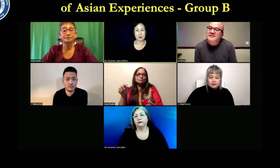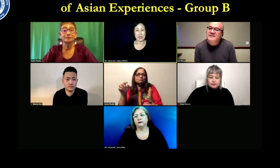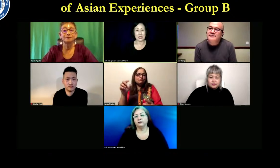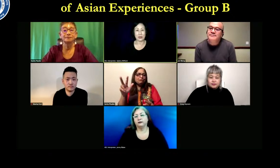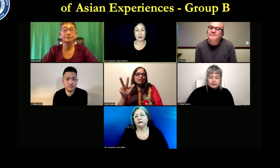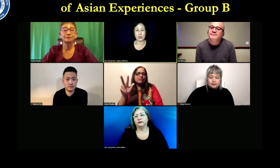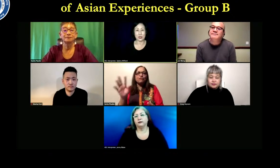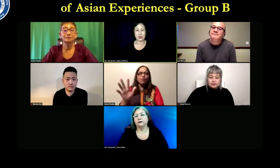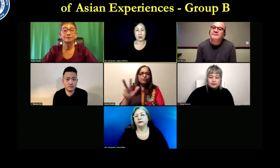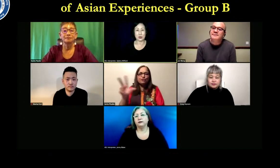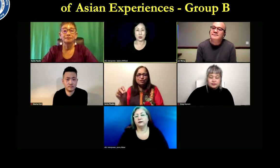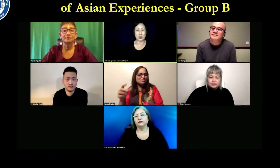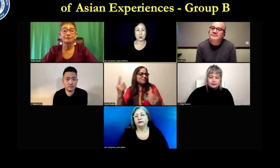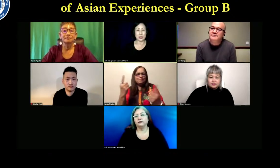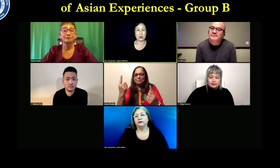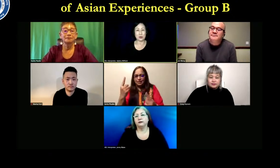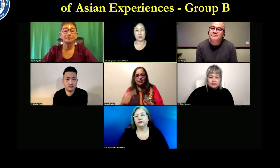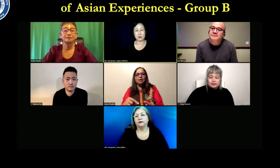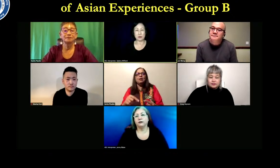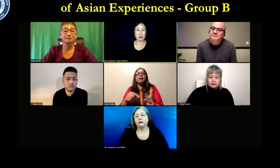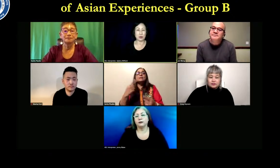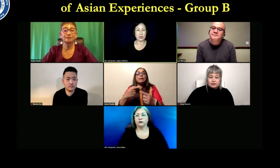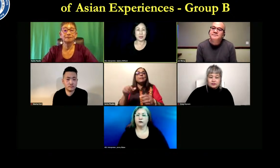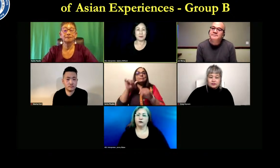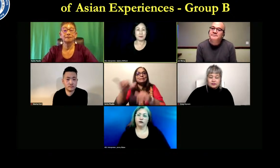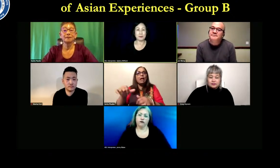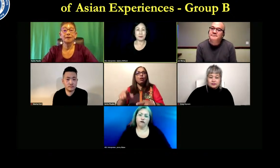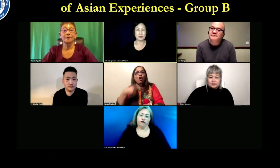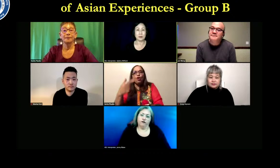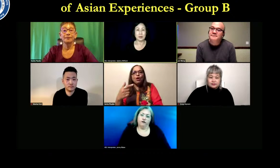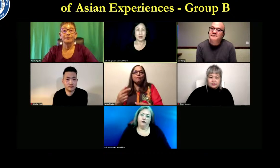And I think it was like 8:30 to 3 or